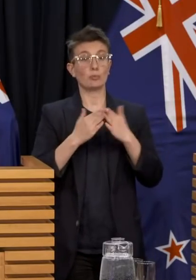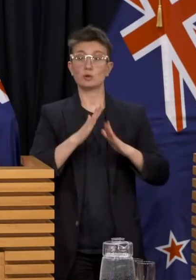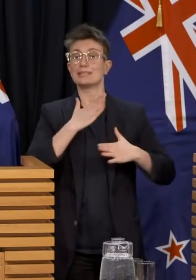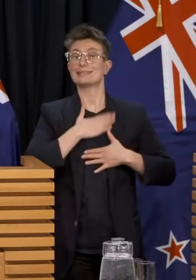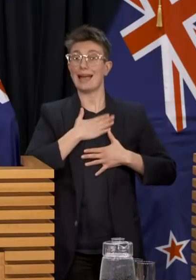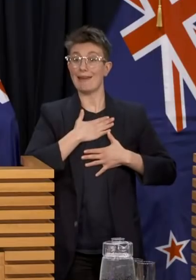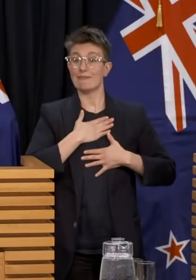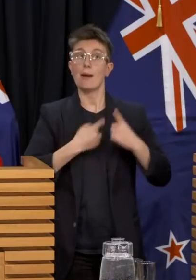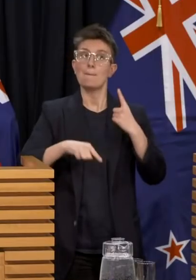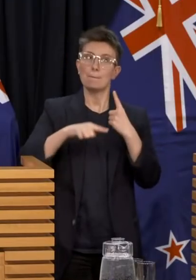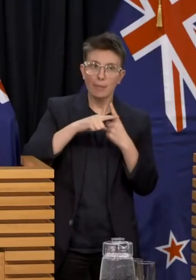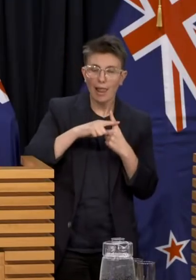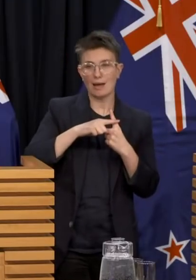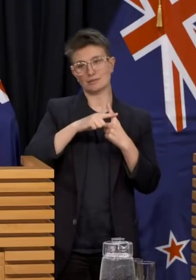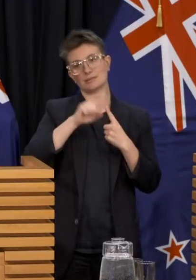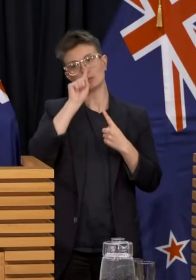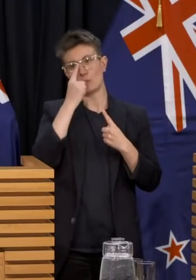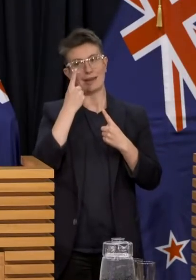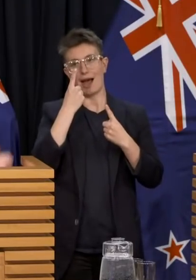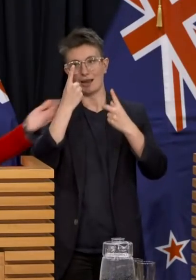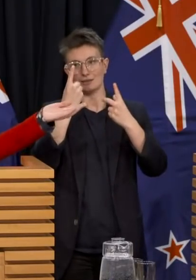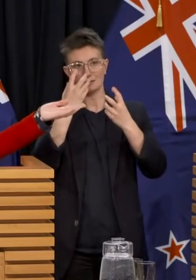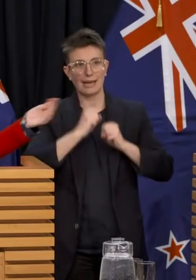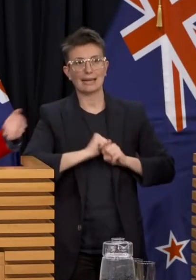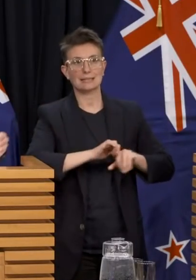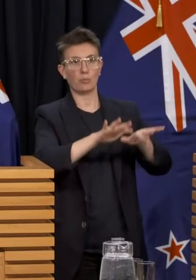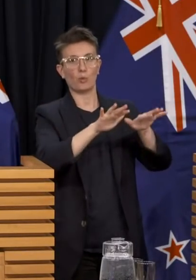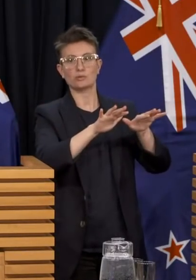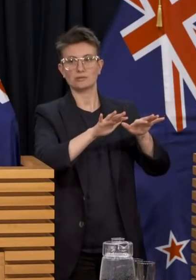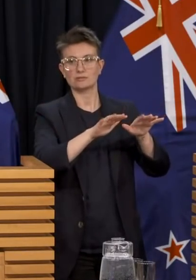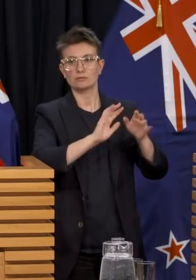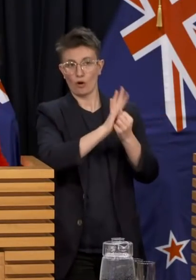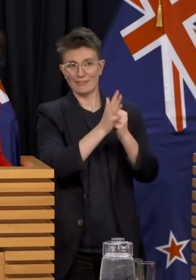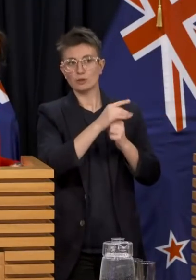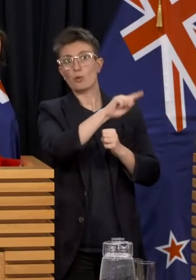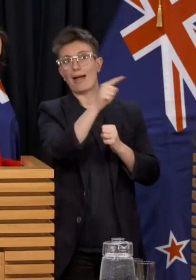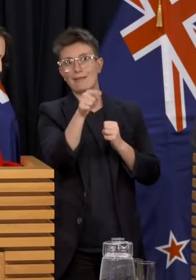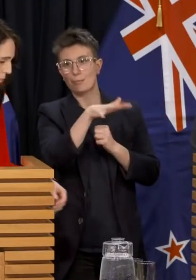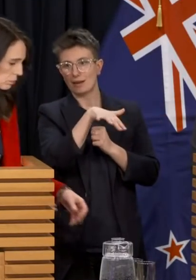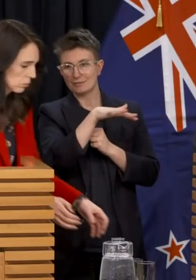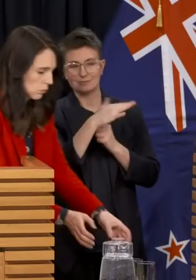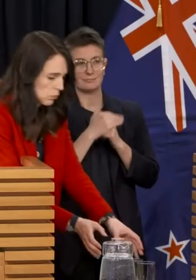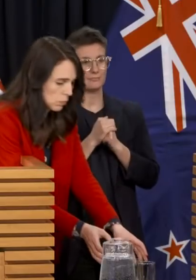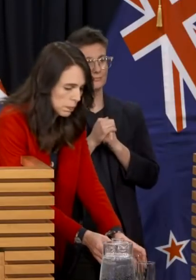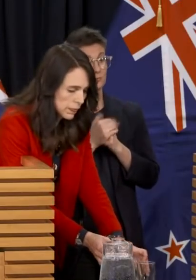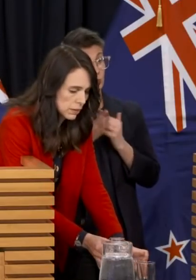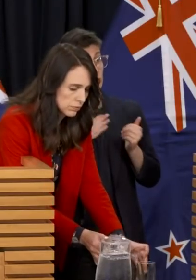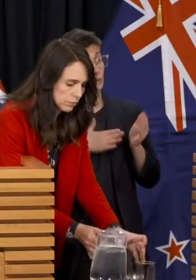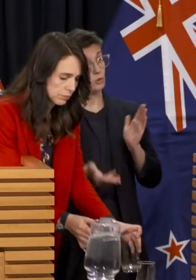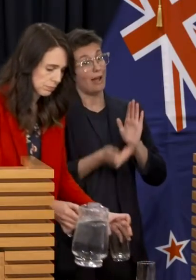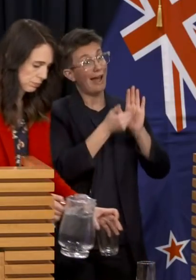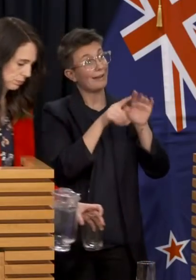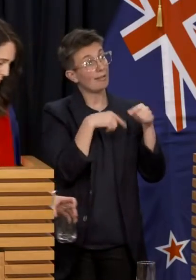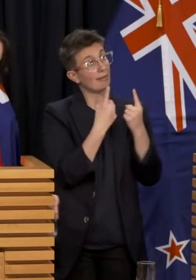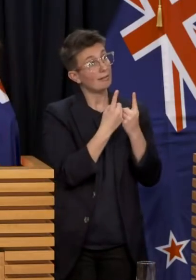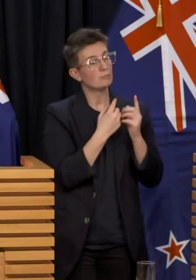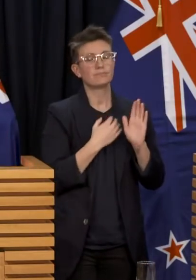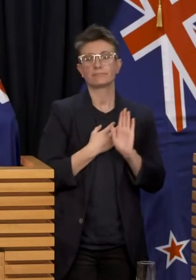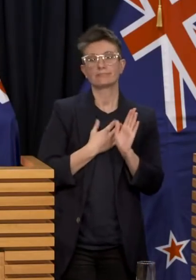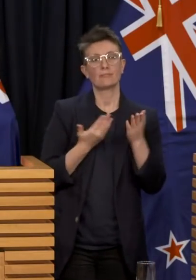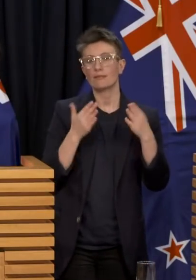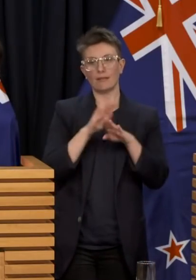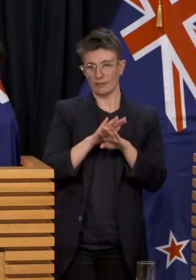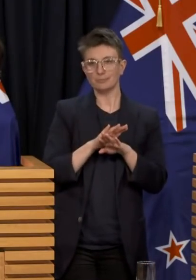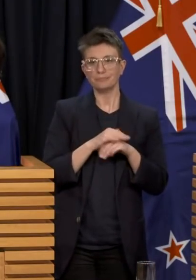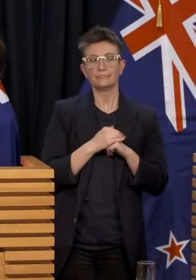risk exporting anything as well. Is there anything you want to add on that, Minister? No, I think the Prime Minister's covered it all. There's a huge number of different